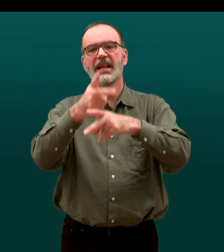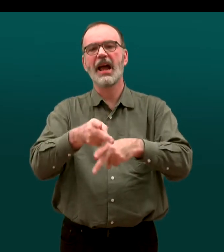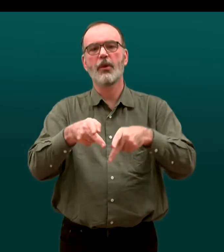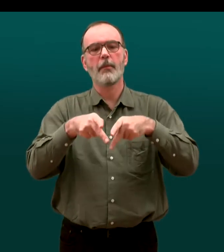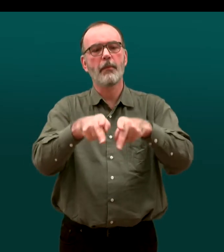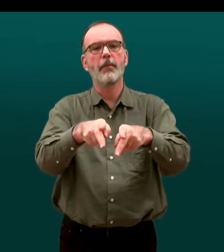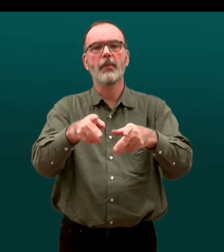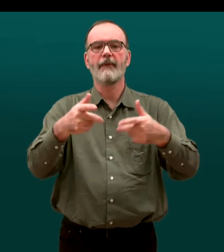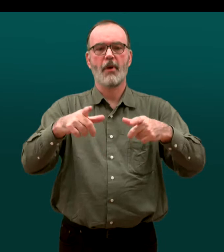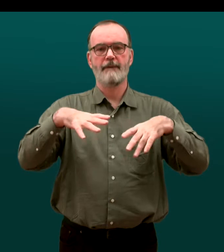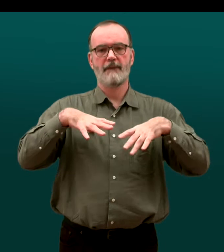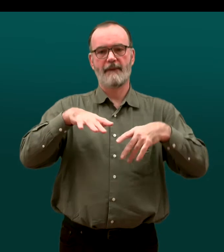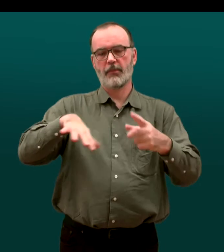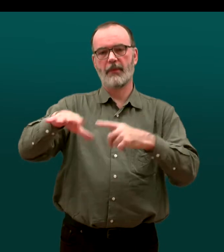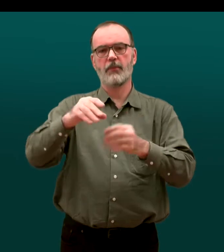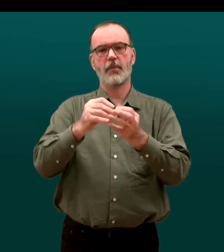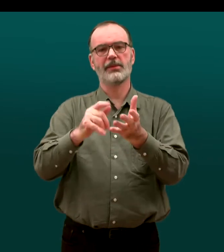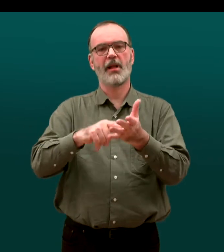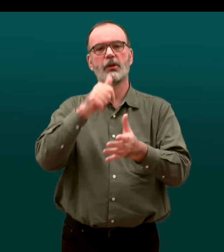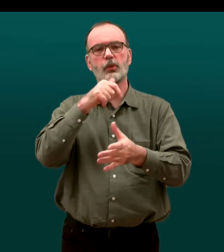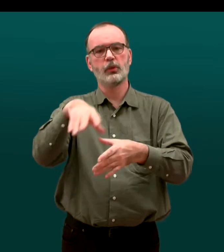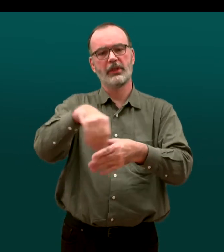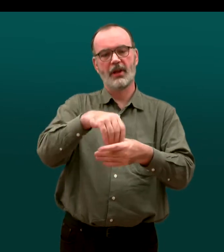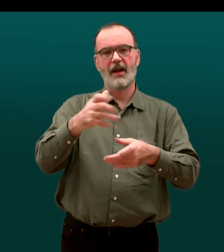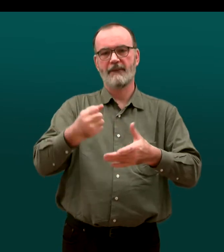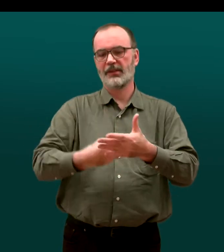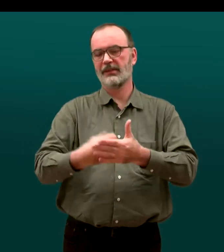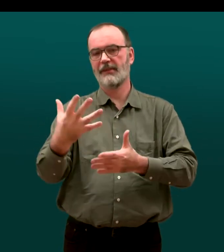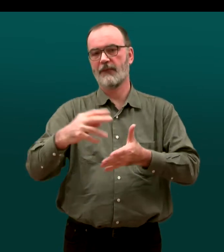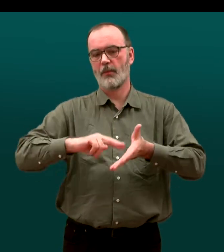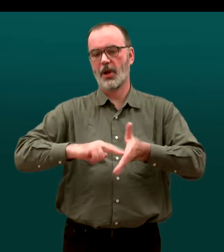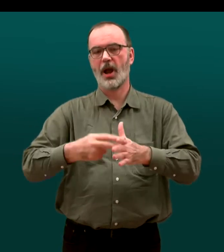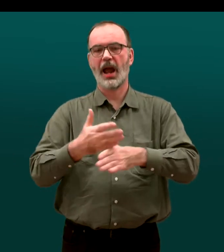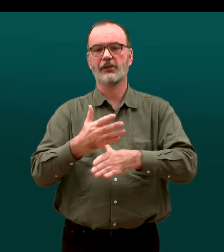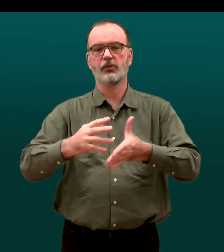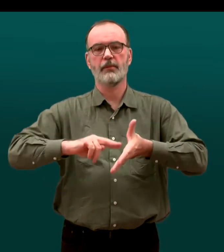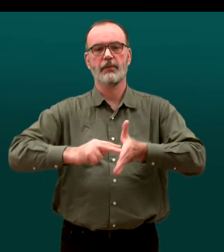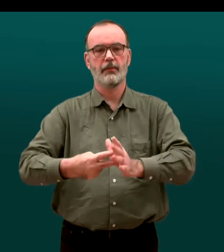and map the care pathway currently available to BSL users, and develop an action plan.